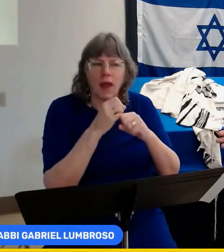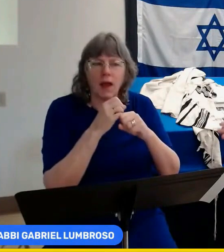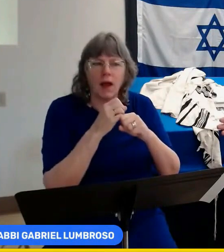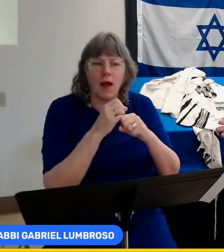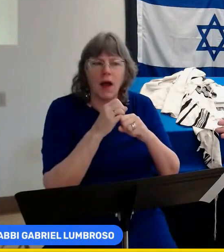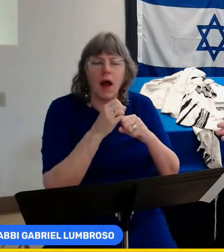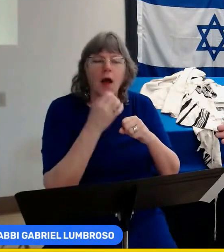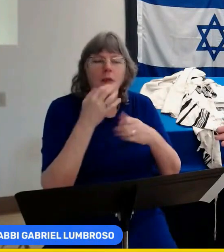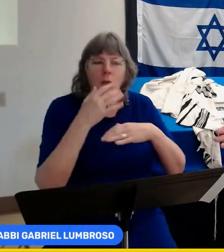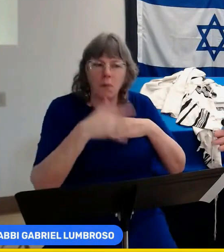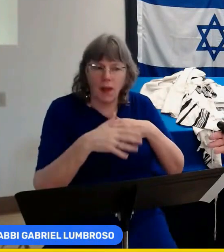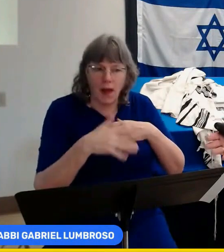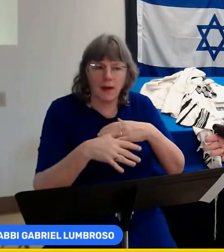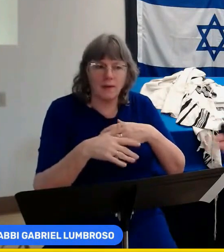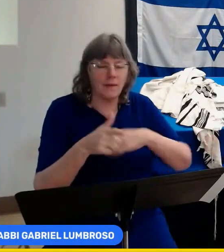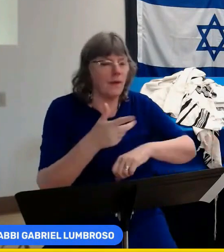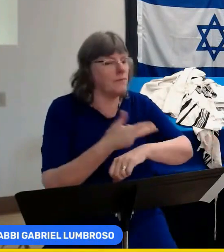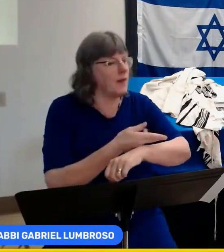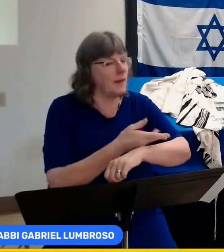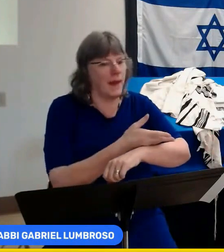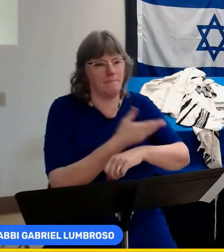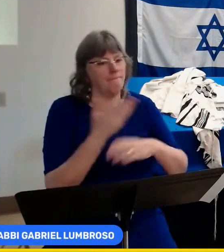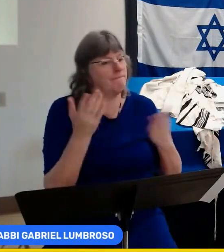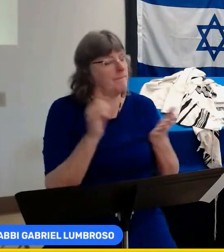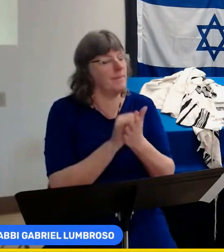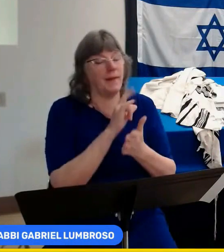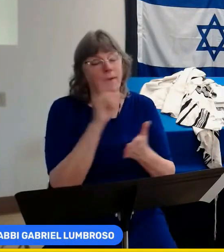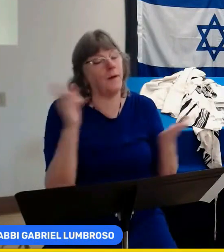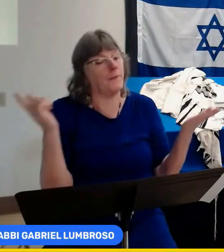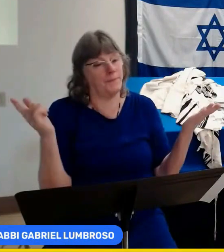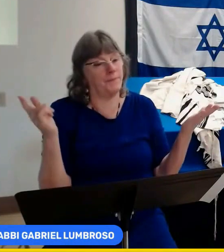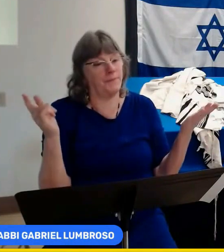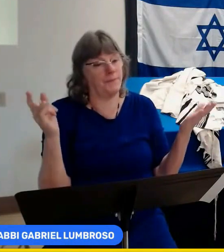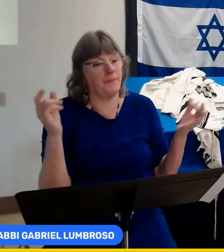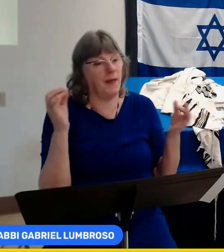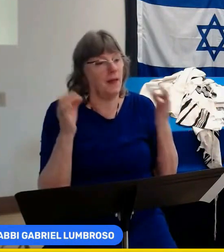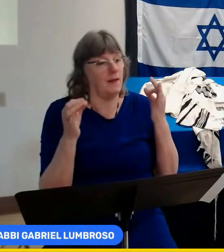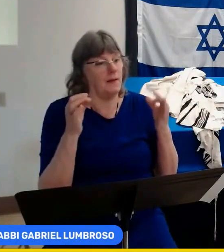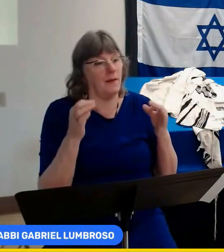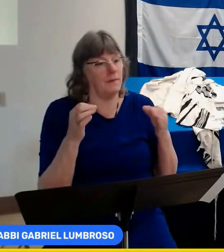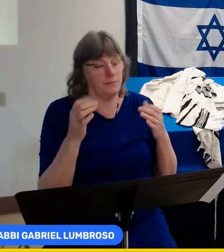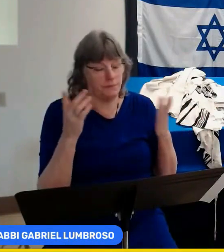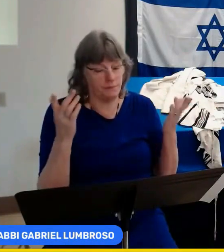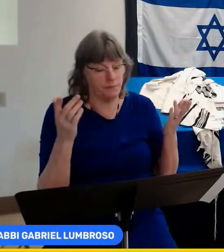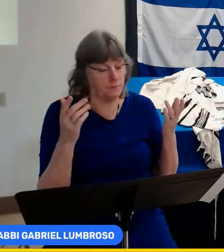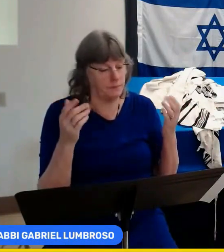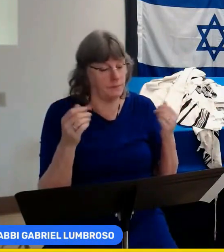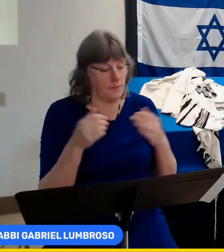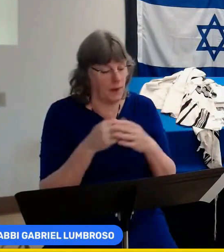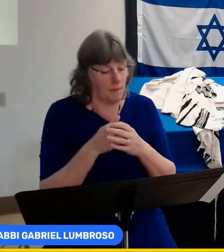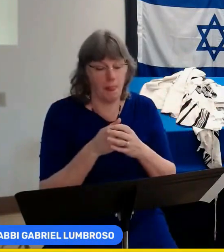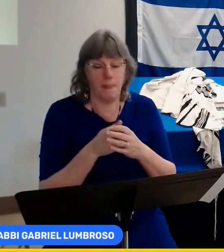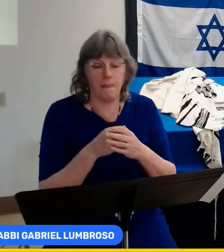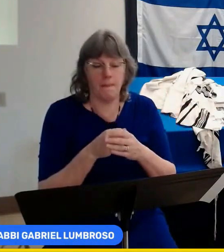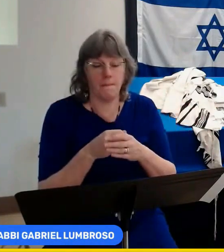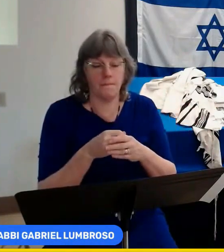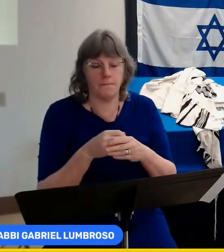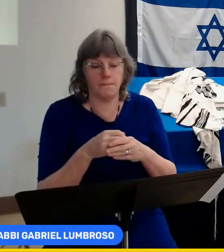of Hashem by taking the lamb, doing the lamb thing. You know? And you can eat the lamb afterward. Awesome.